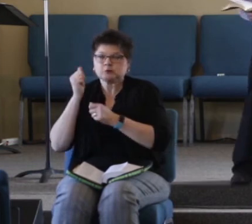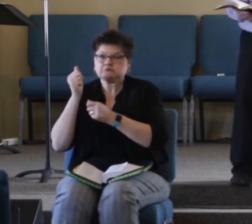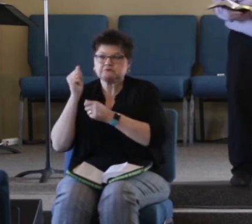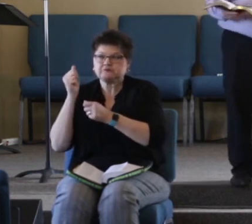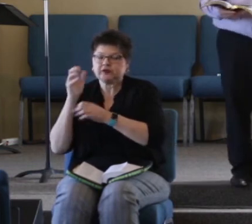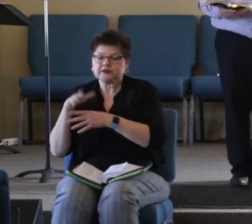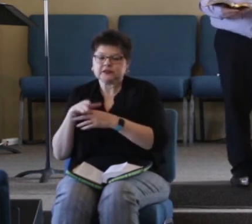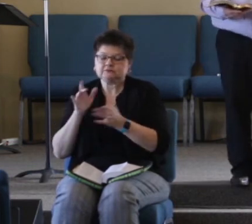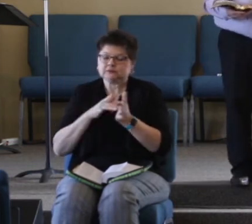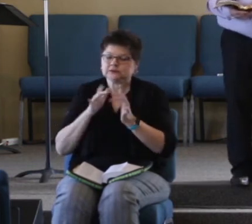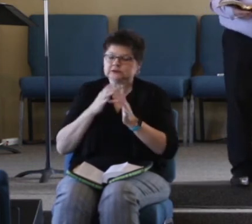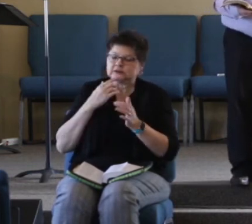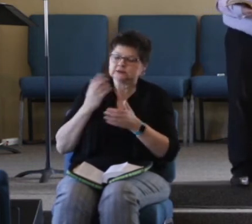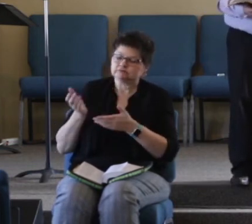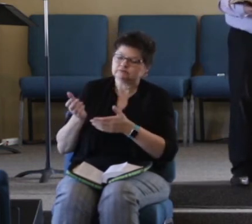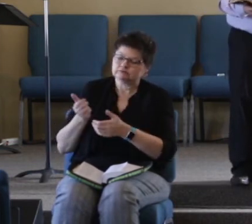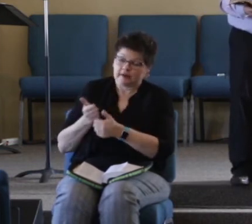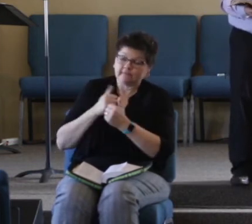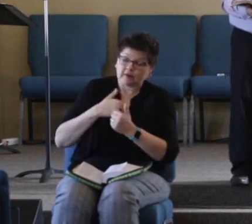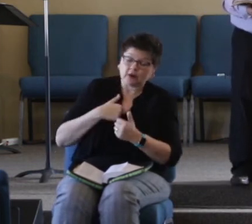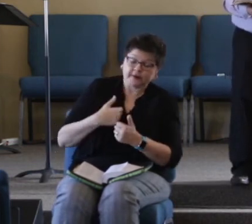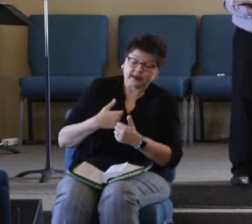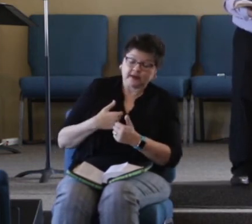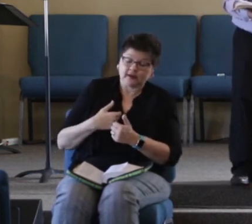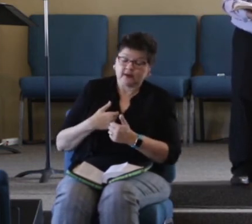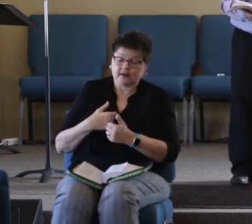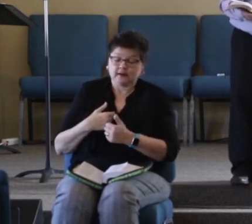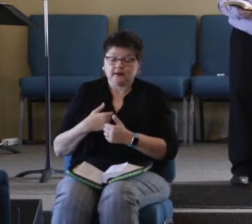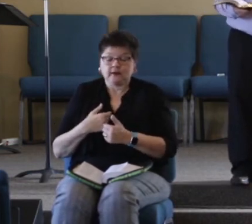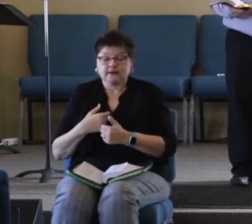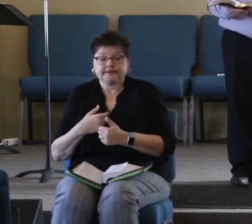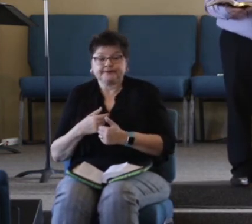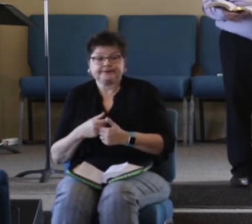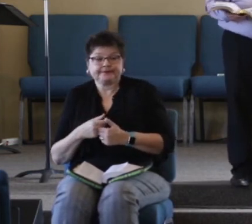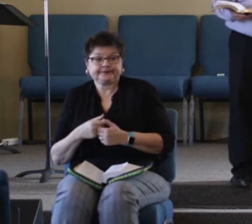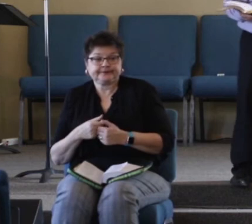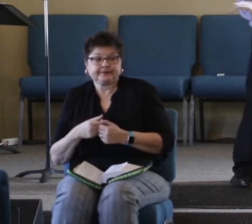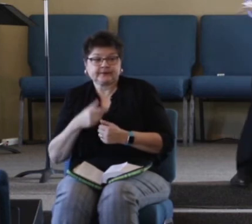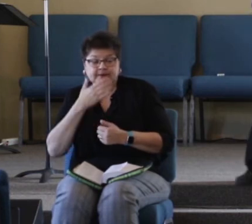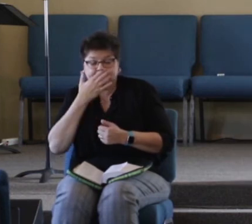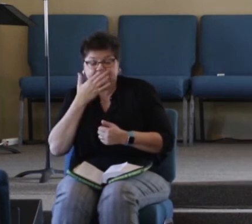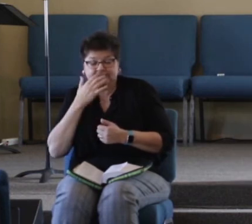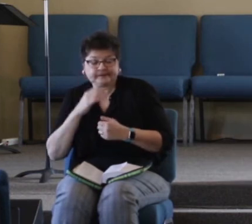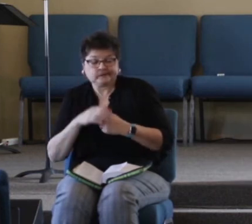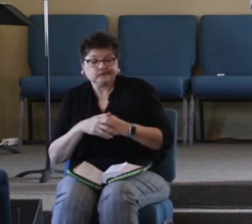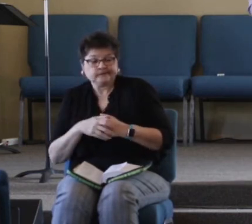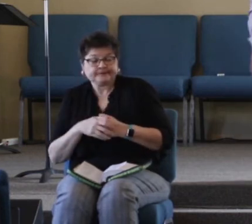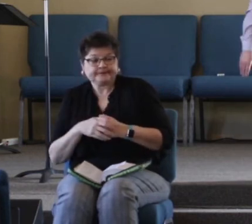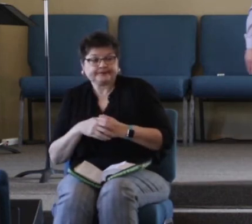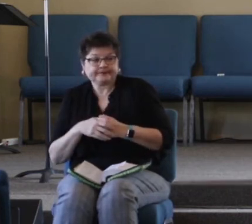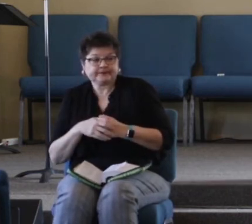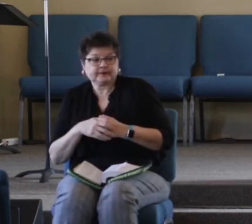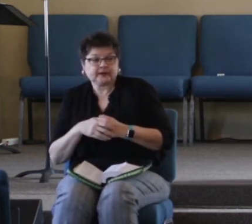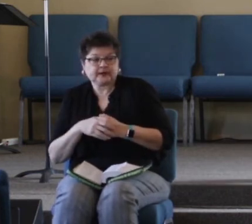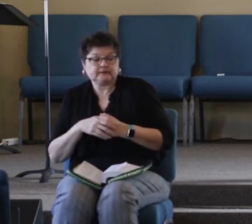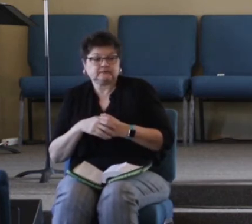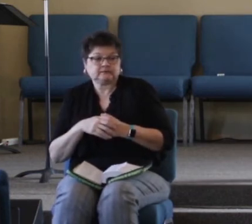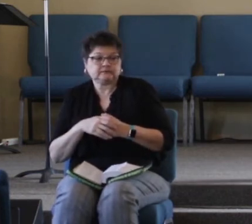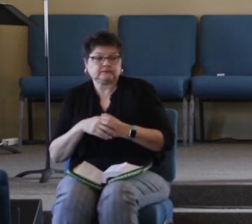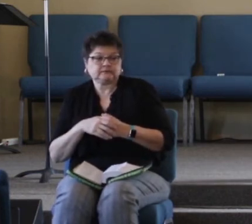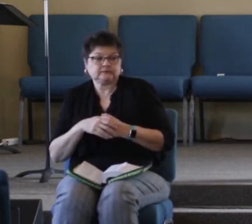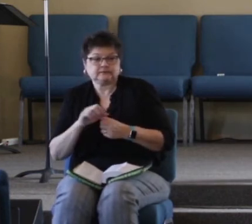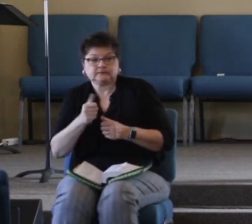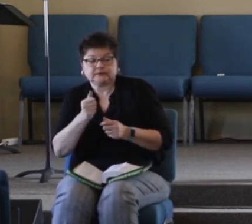Andrew and his brother, or John and Andrew, are just, mending their nets with their daddy, and Jesus walks by, and he says, "Follow